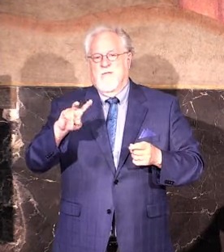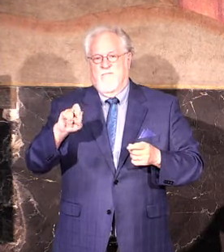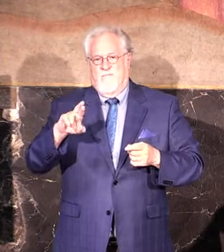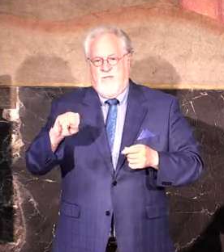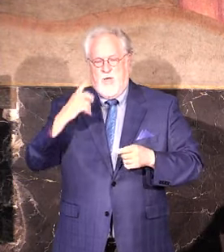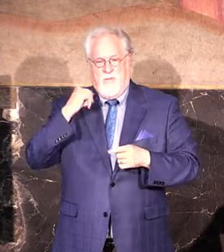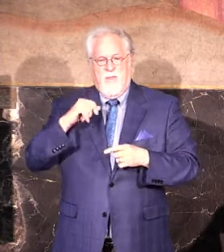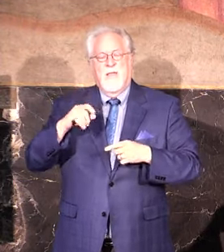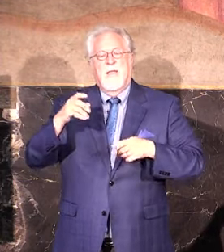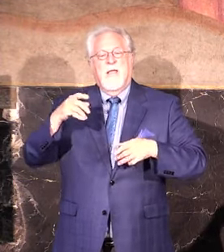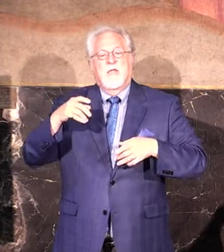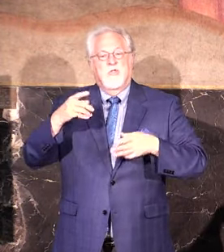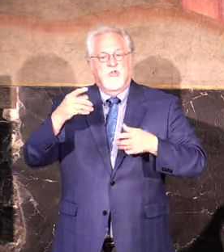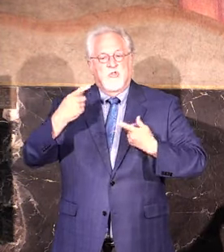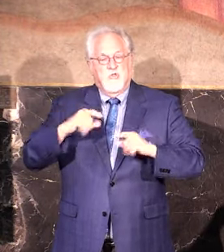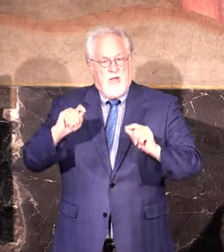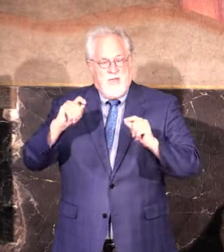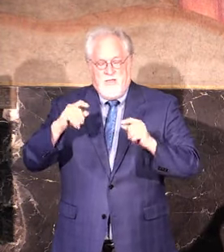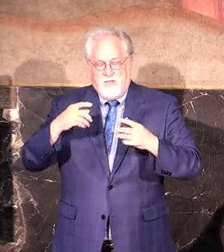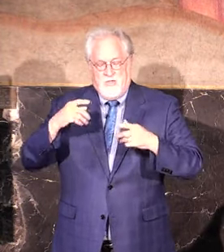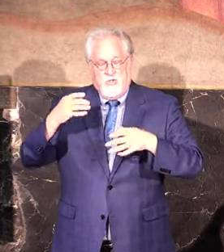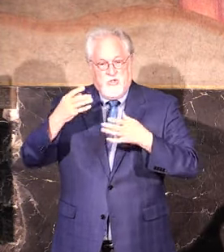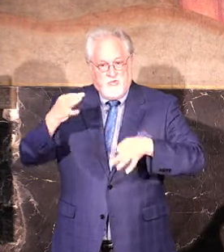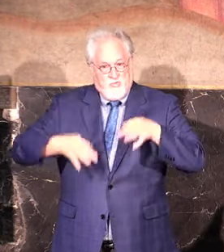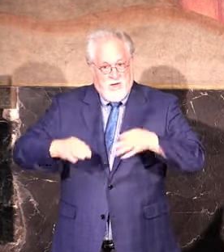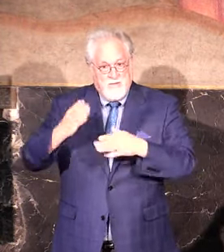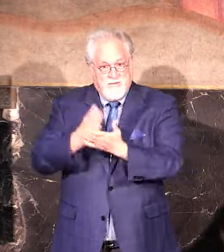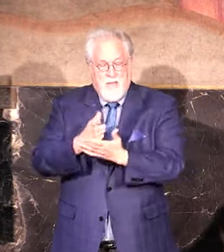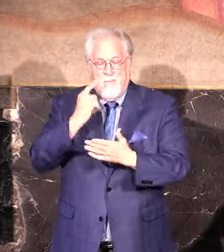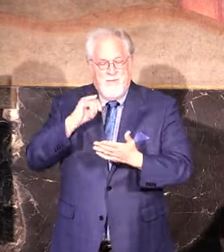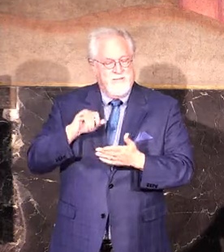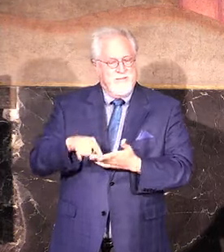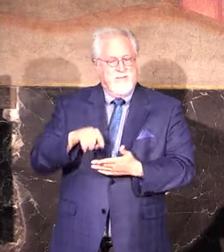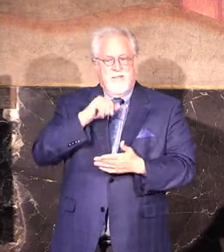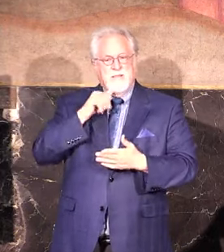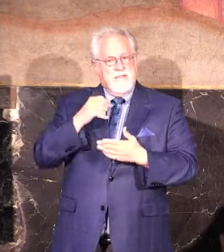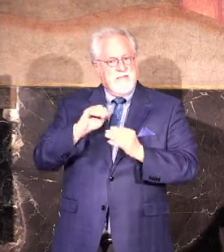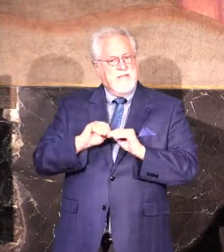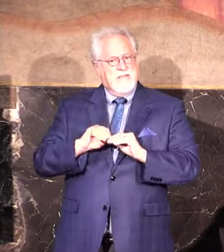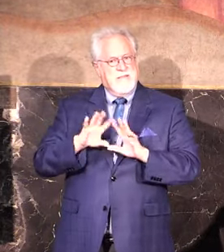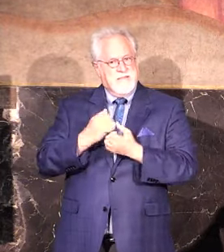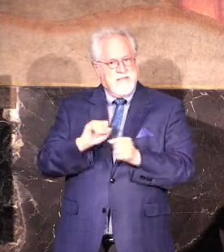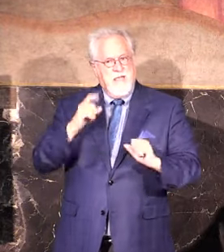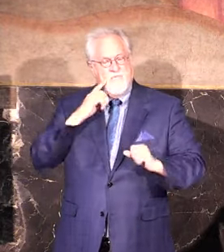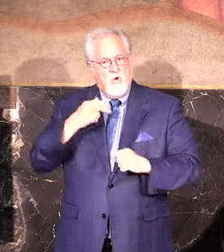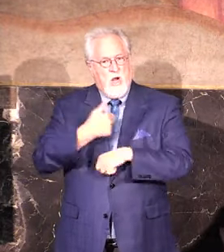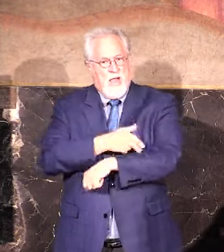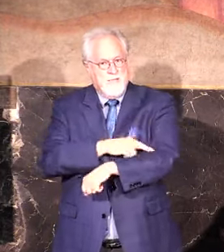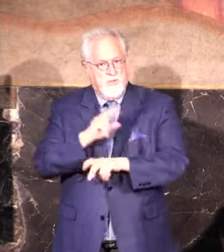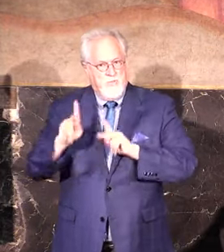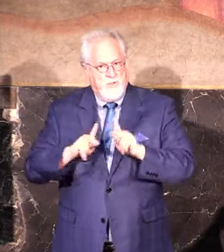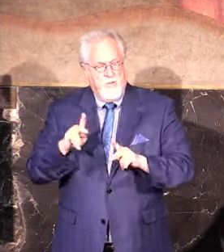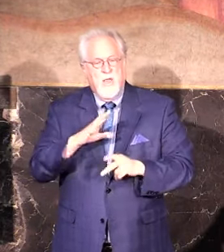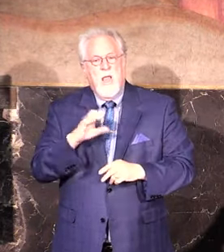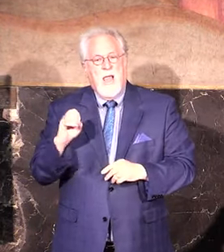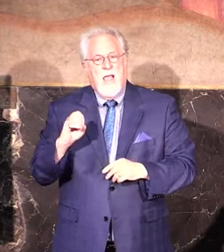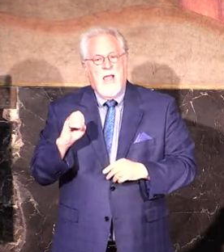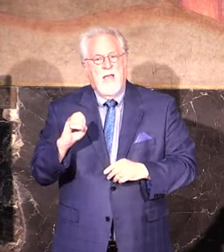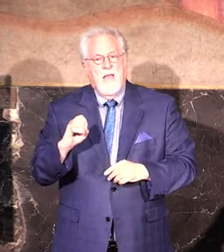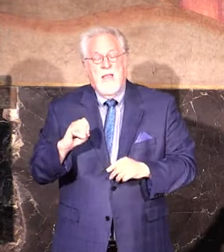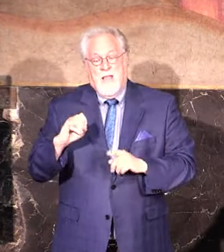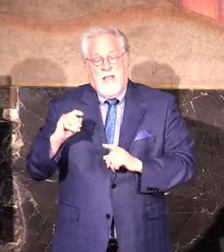clear efficacy to the drug and that it was safe for hospitalized patients. And